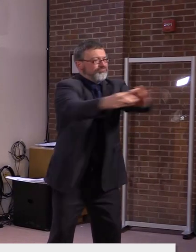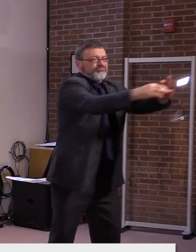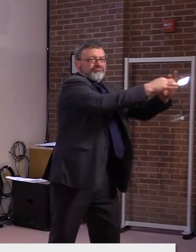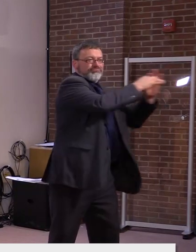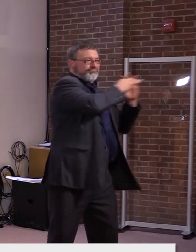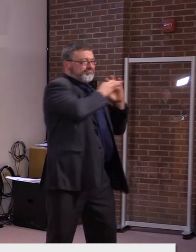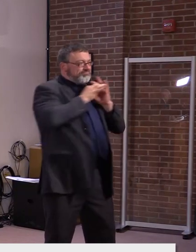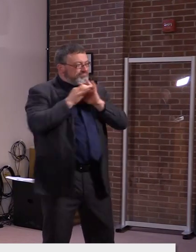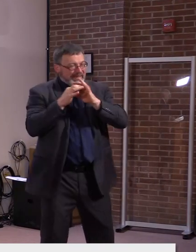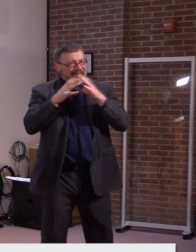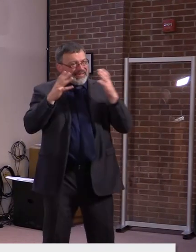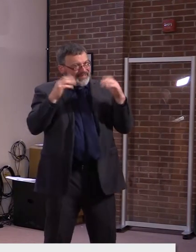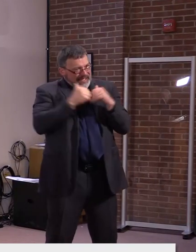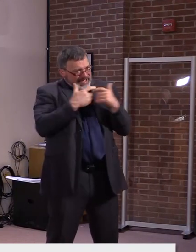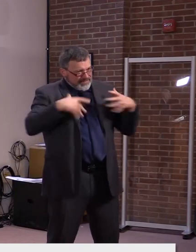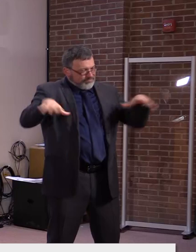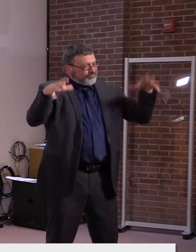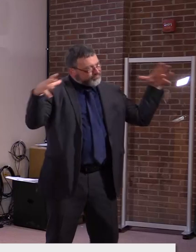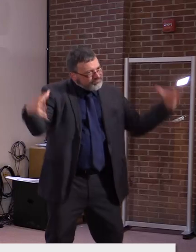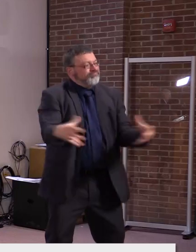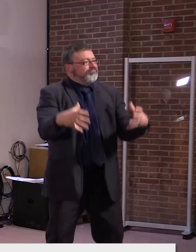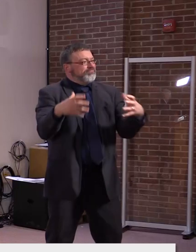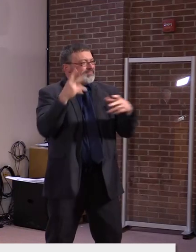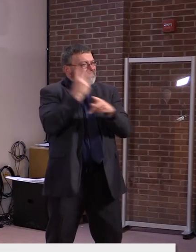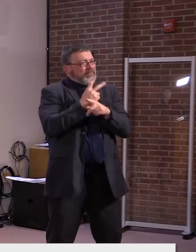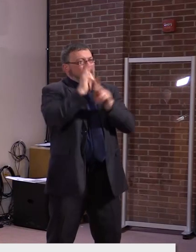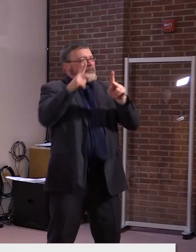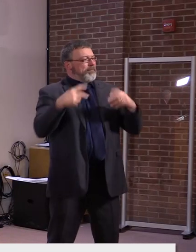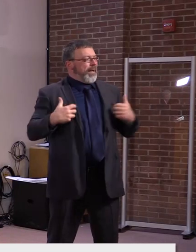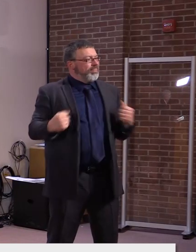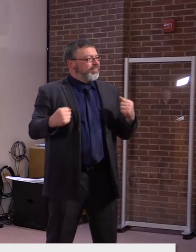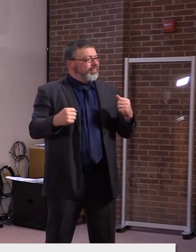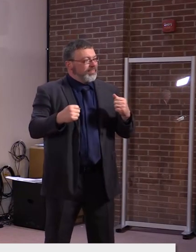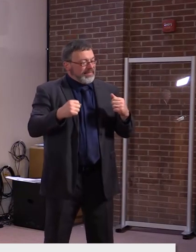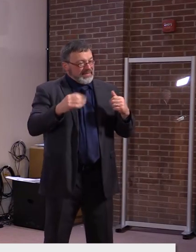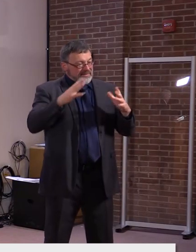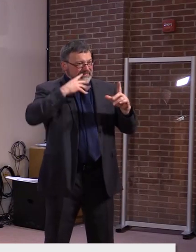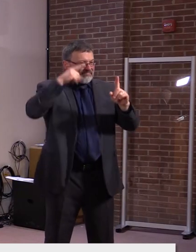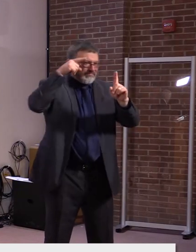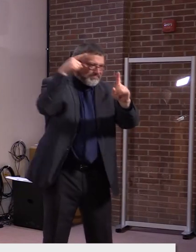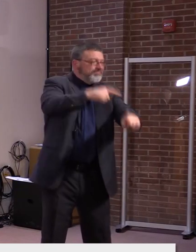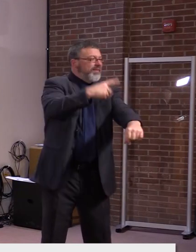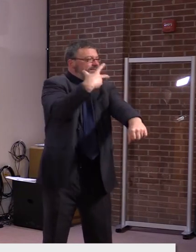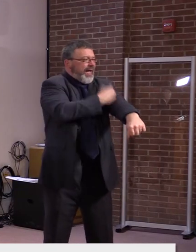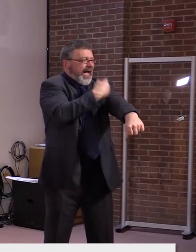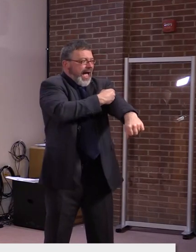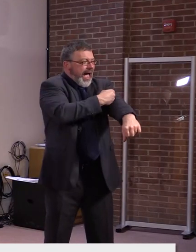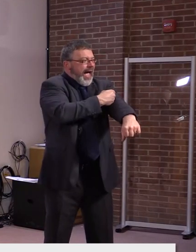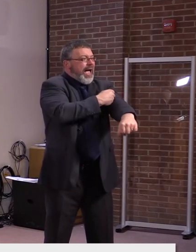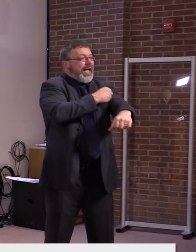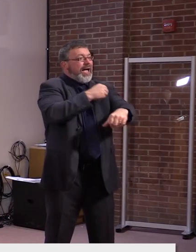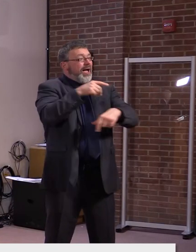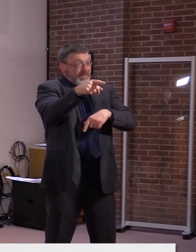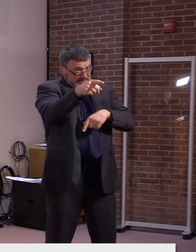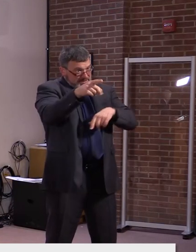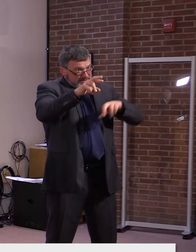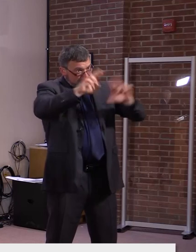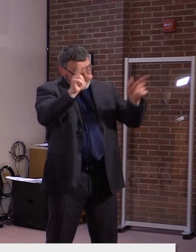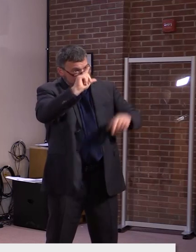our response to COVID-19. Get your vaccine, and when it's time, get your booster.